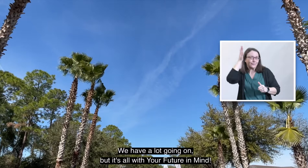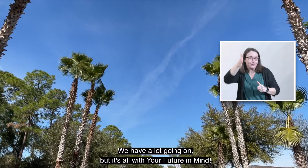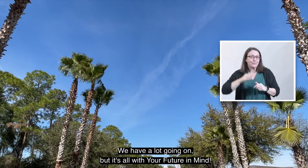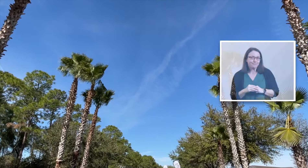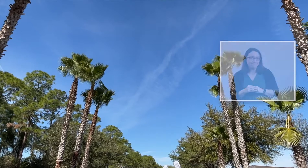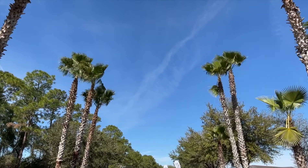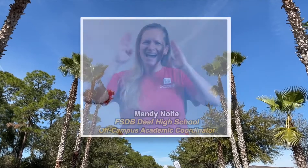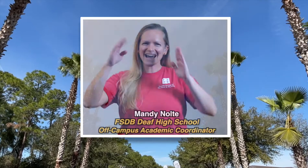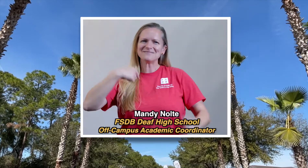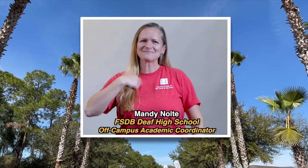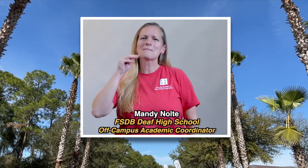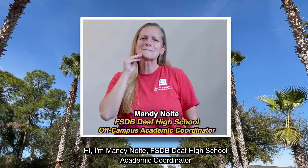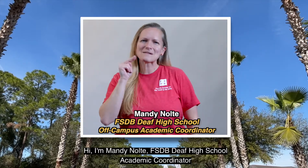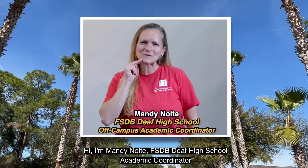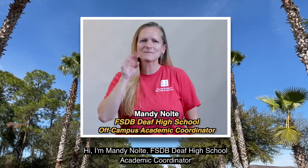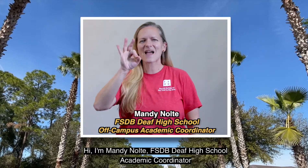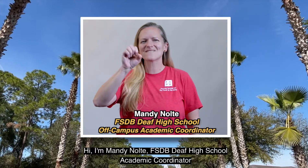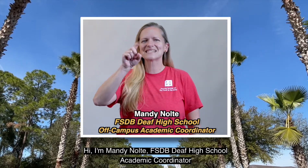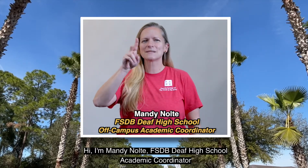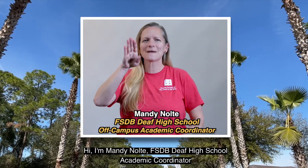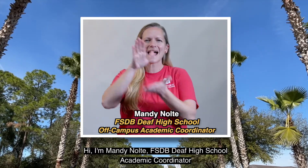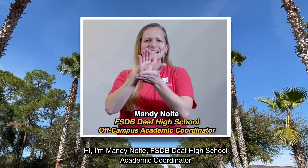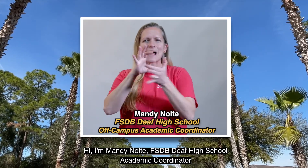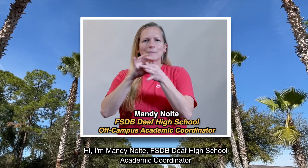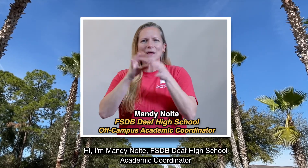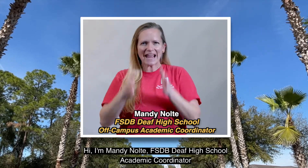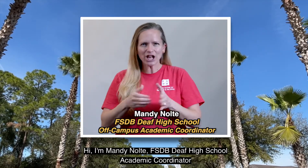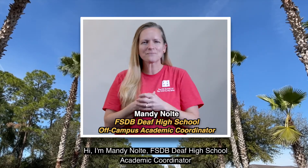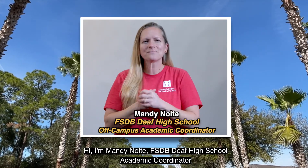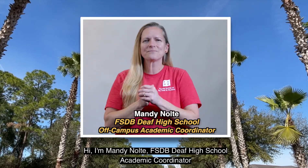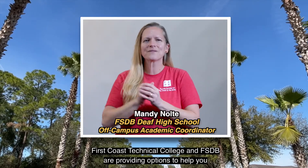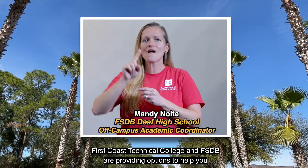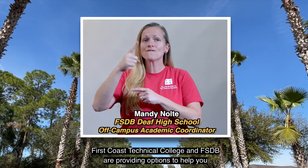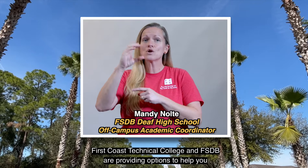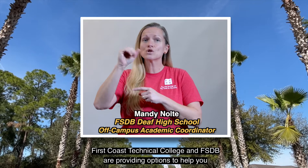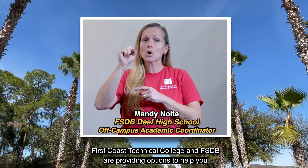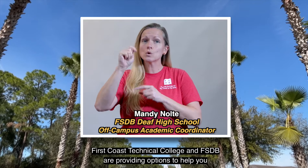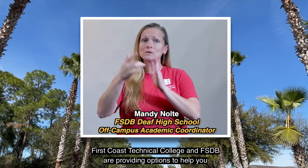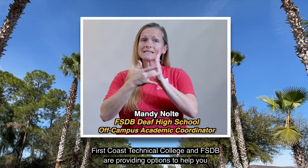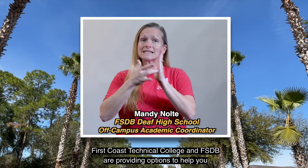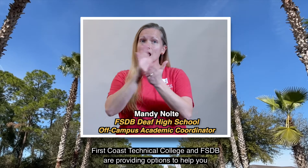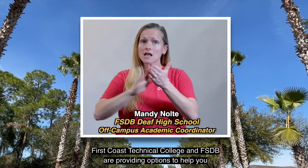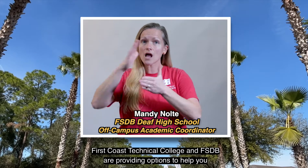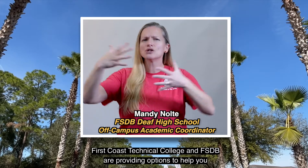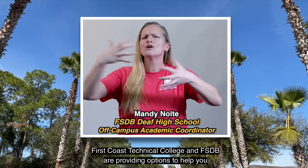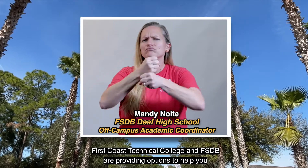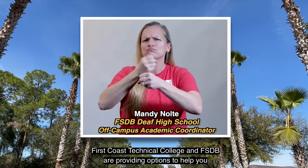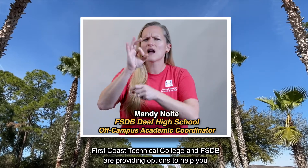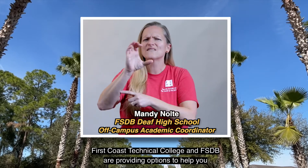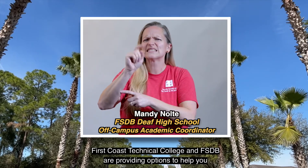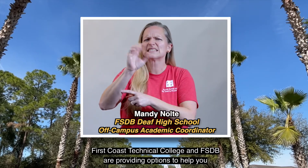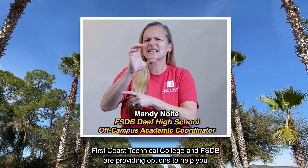Mandy Nolte, FSDB Academic Coordinator. First Coast Technical College and FSDB are